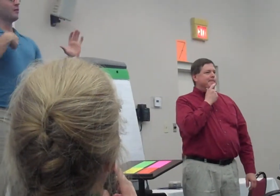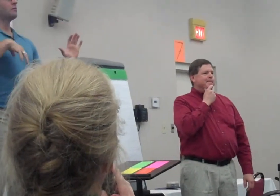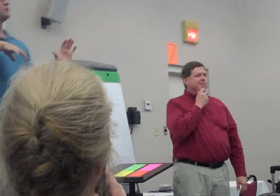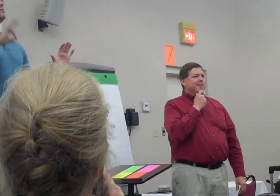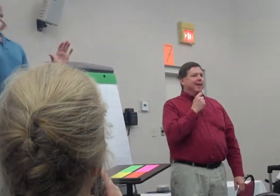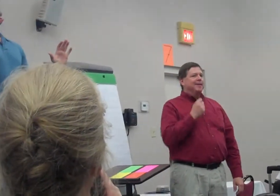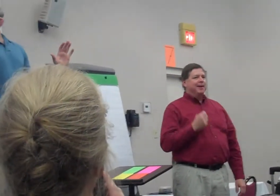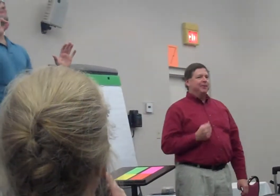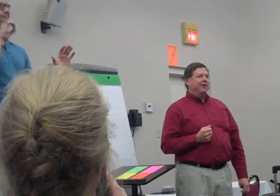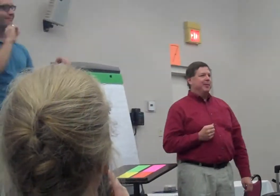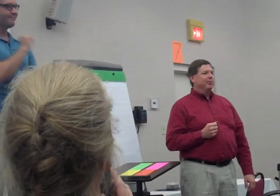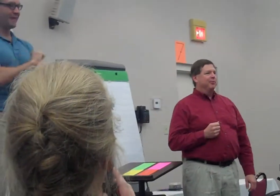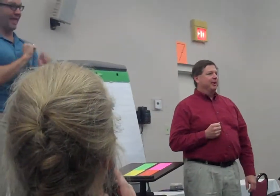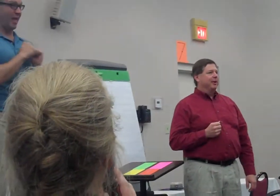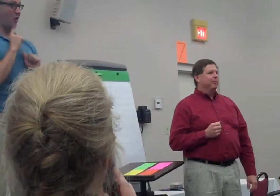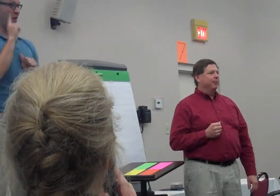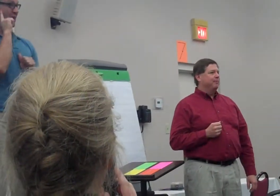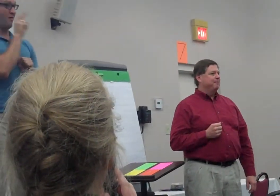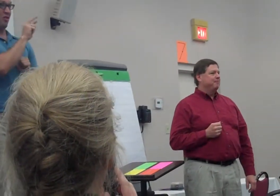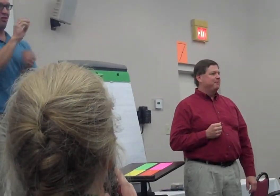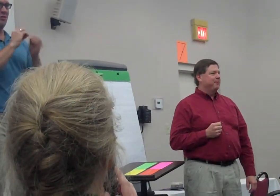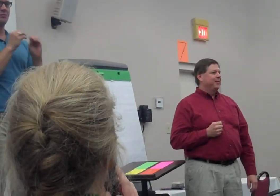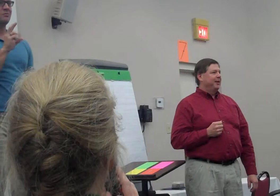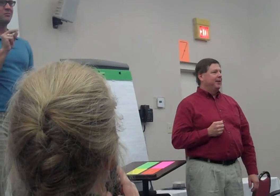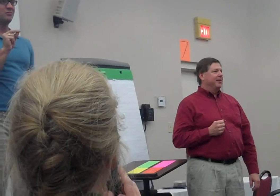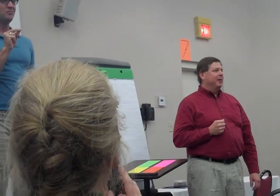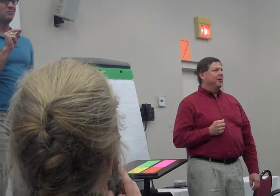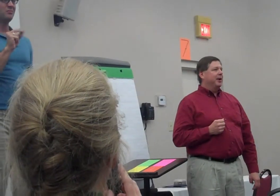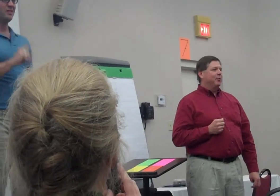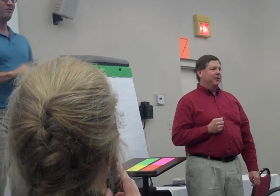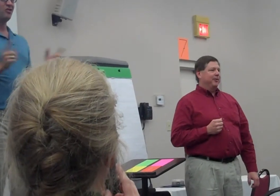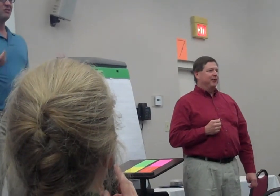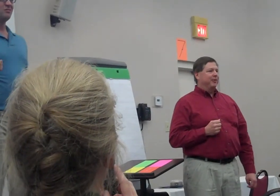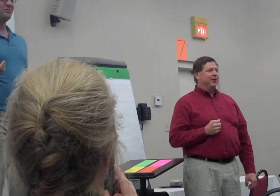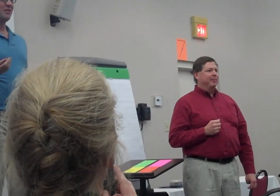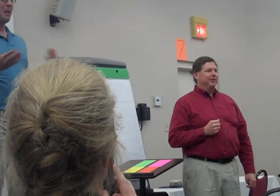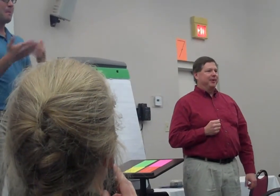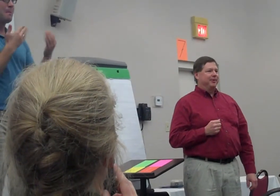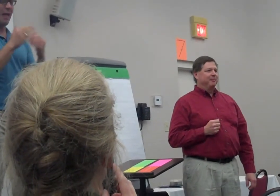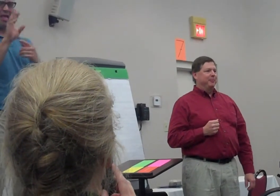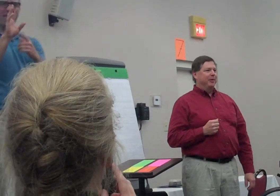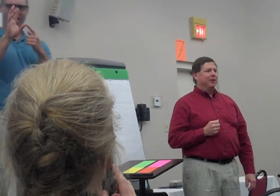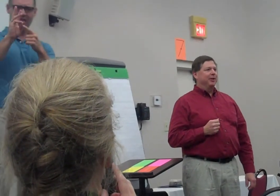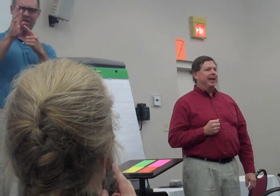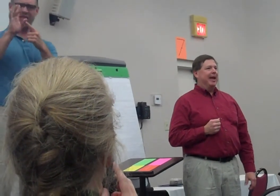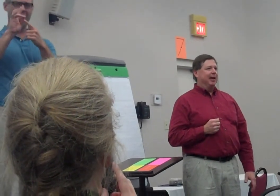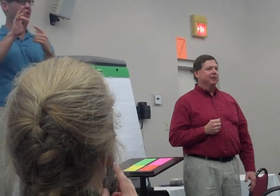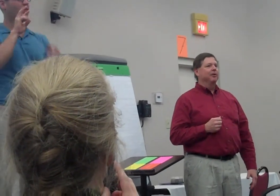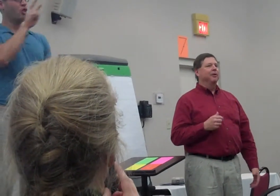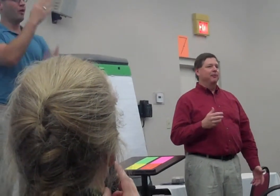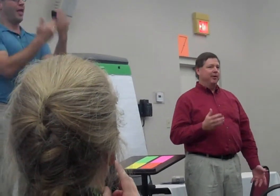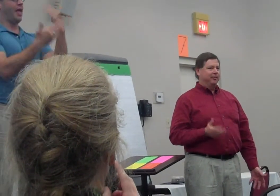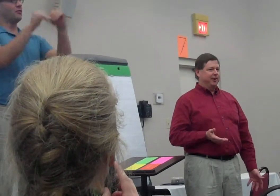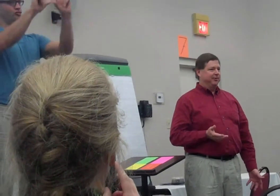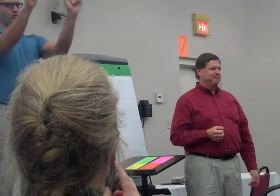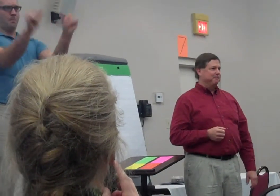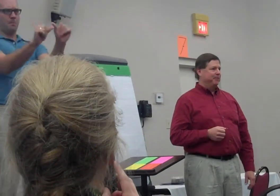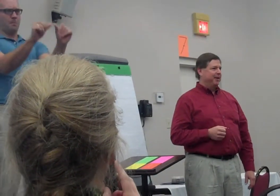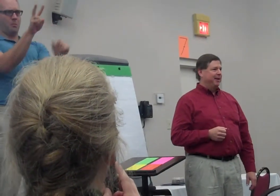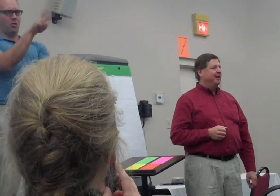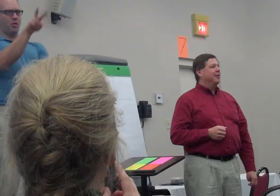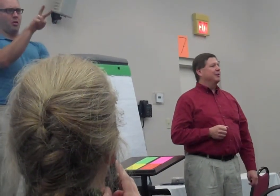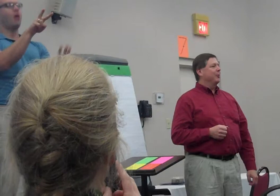realized that's not how deaf people read numbers. They don't care which finger the thumb is touching. They look at the hand